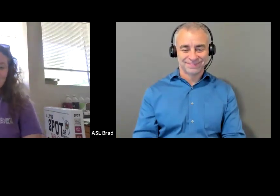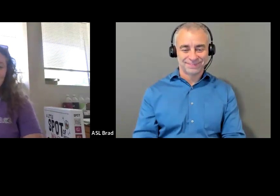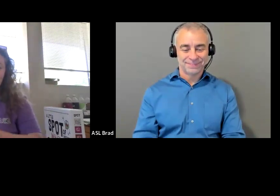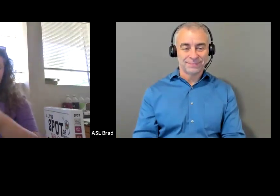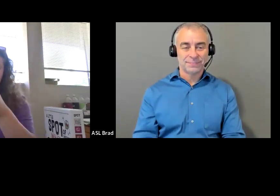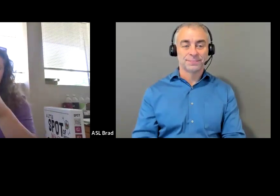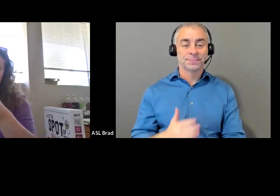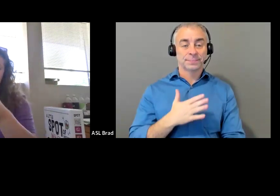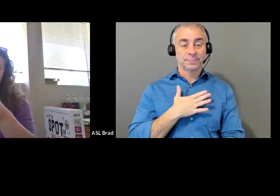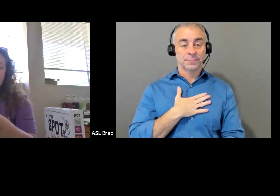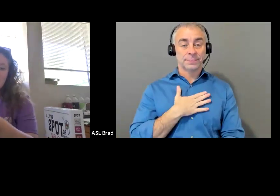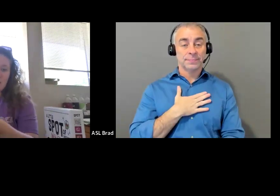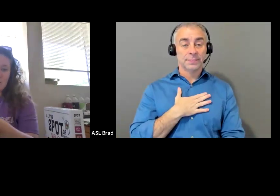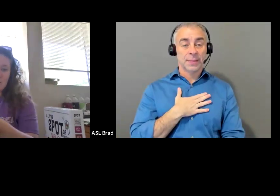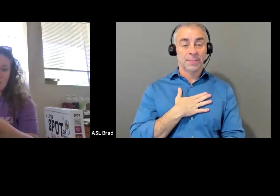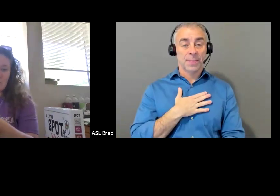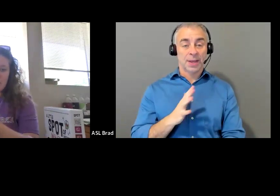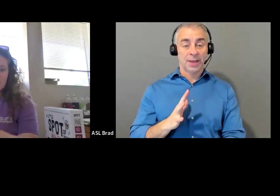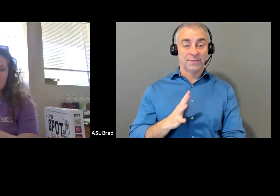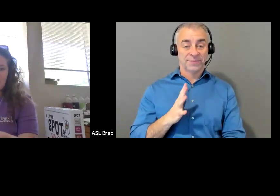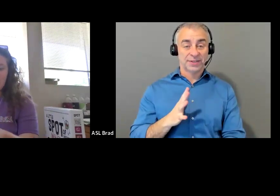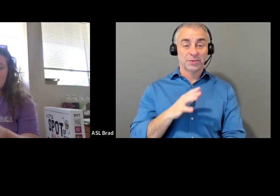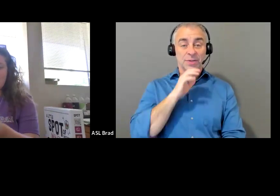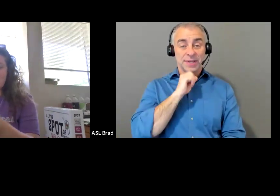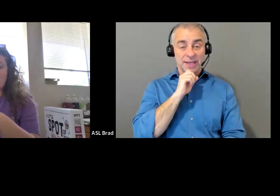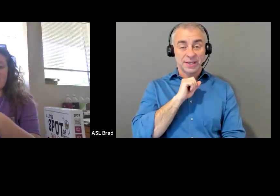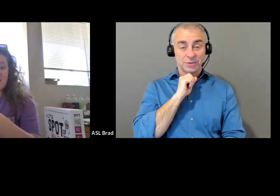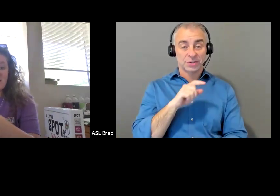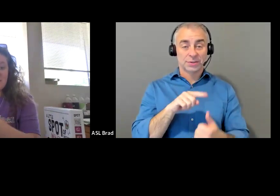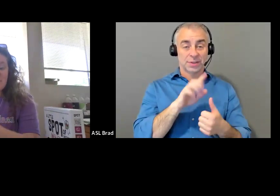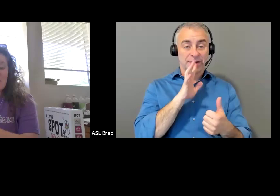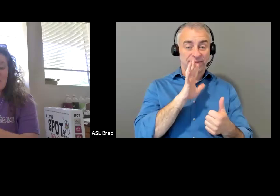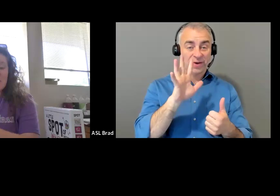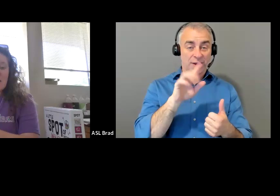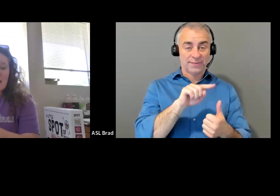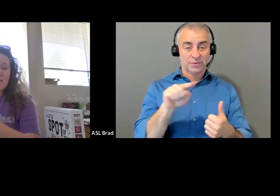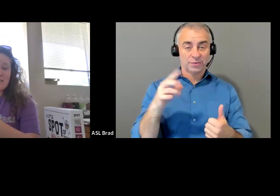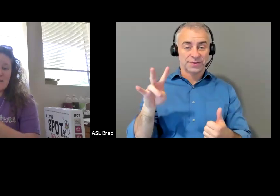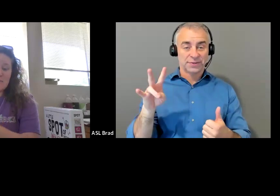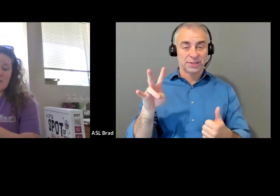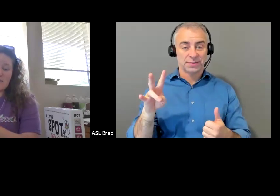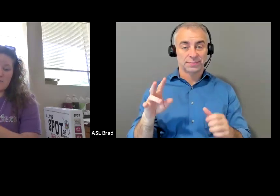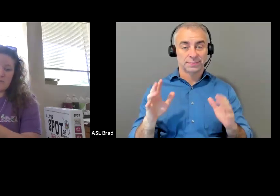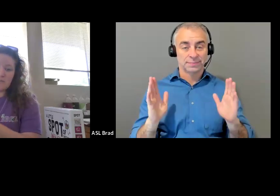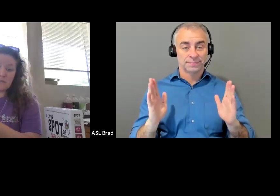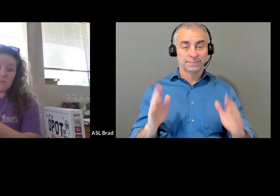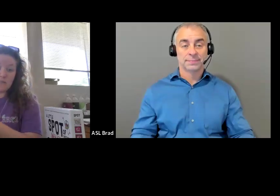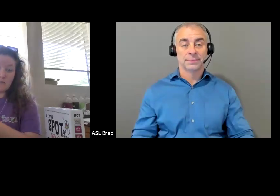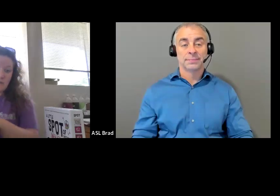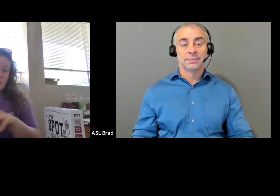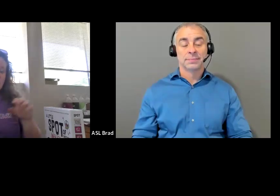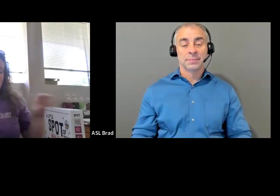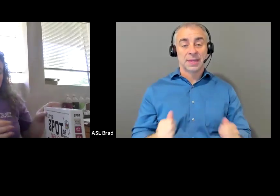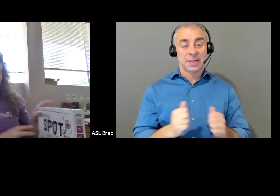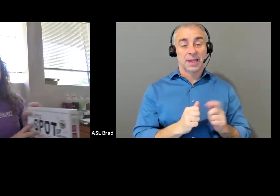My official ages that I work with are ages 5 to 17. And something I do with these